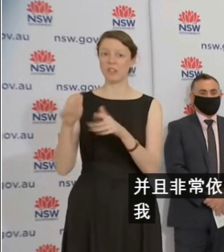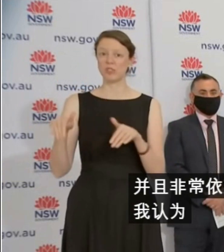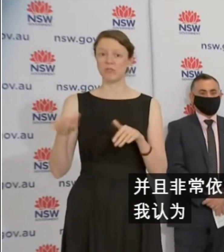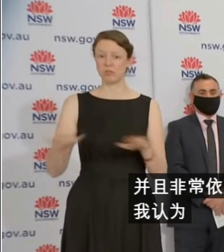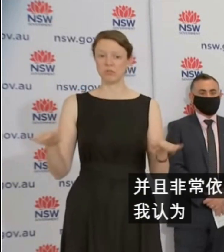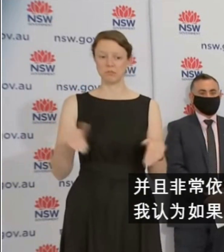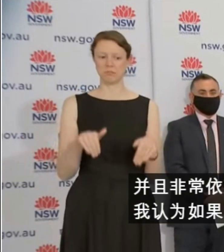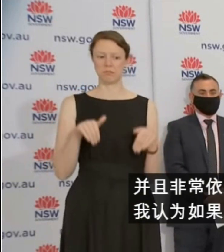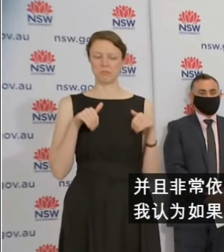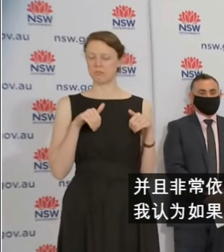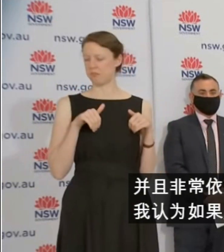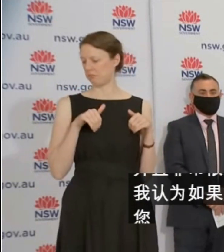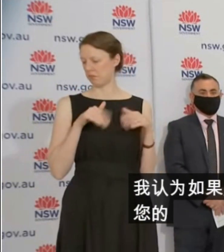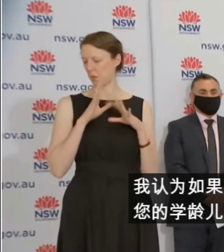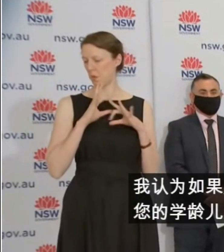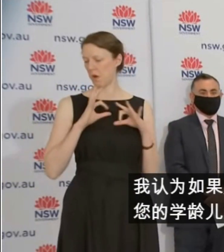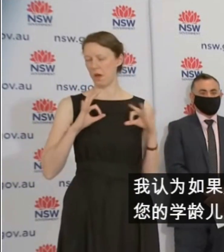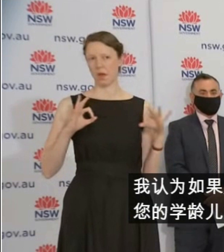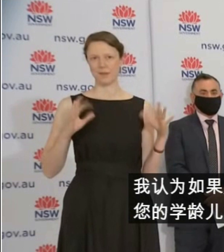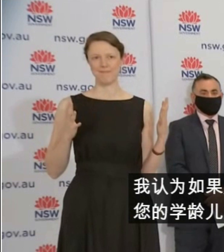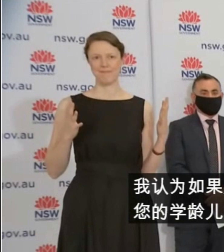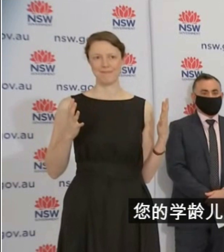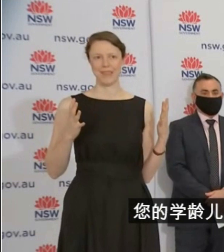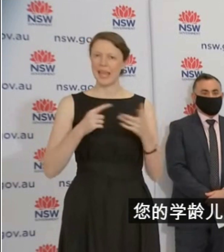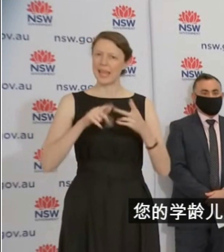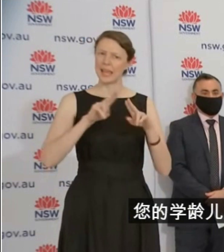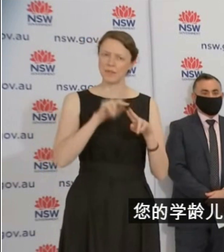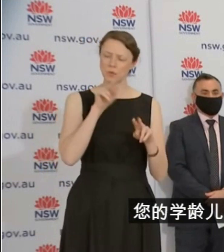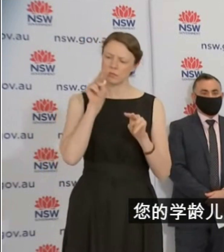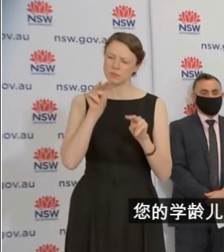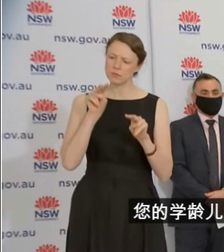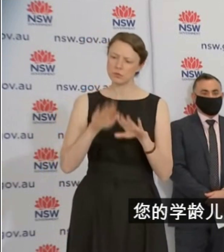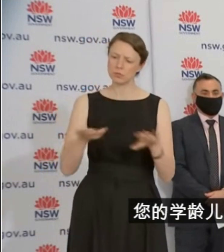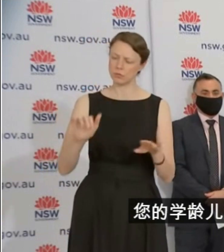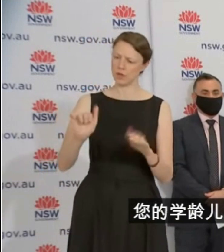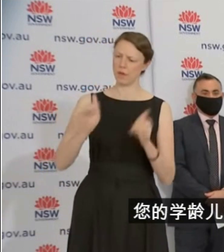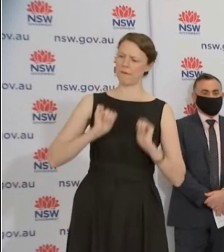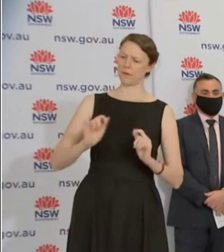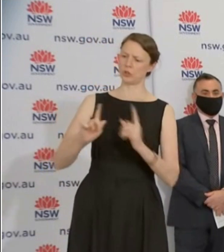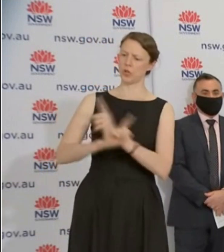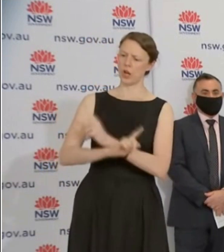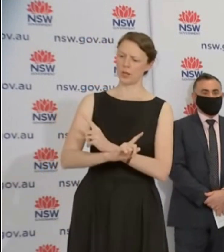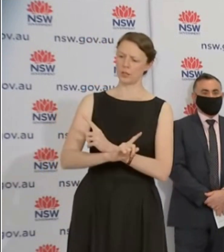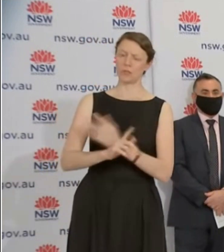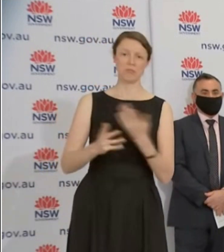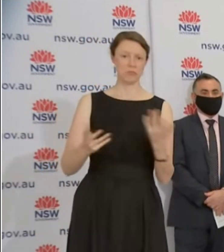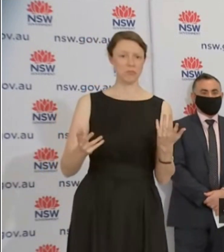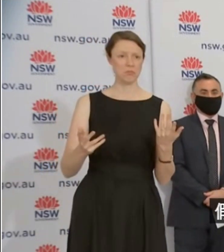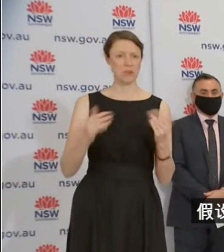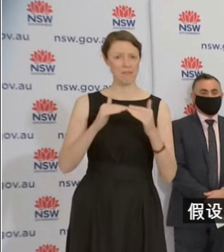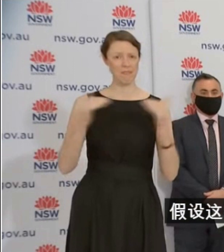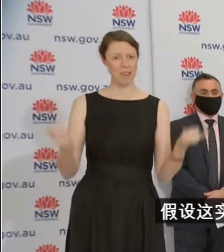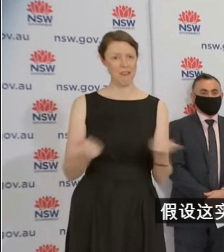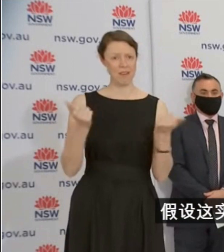think it's reasonable, if there's any kind of change in behaviour in your school-aged children at this time, to assume that it's